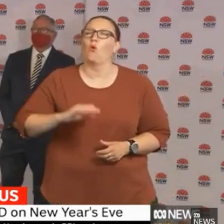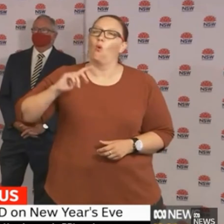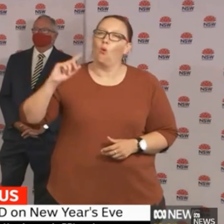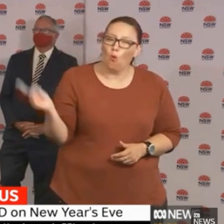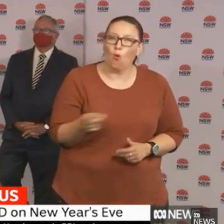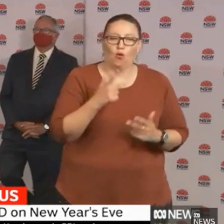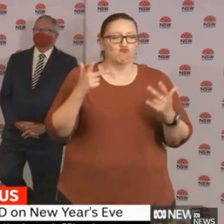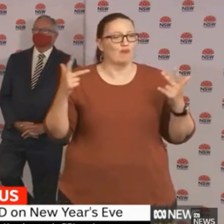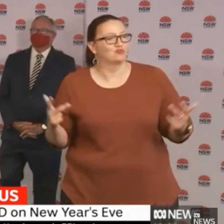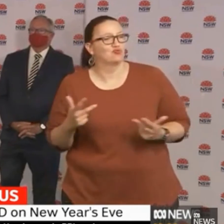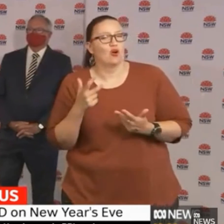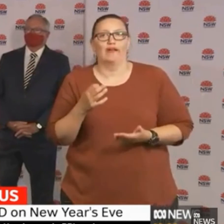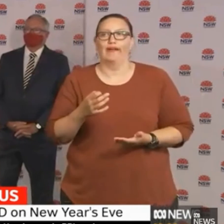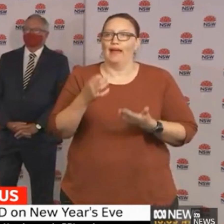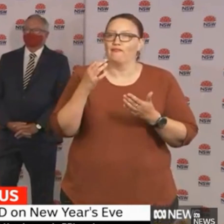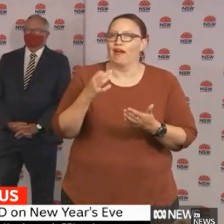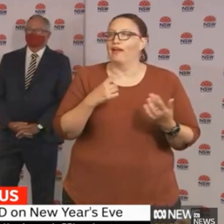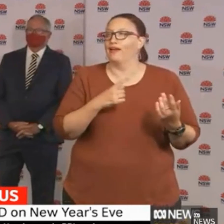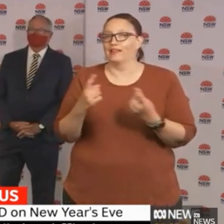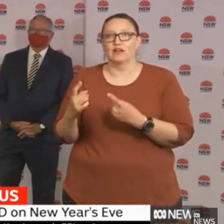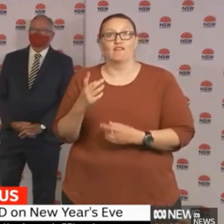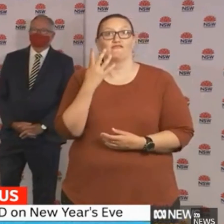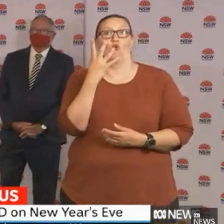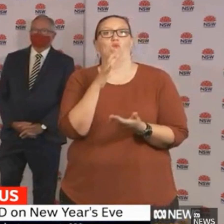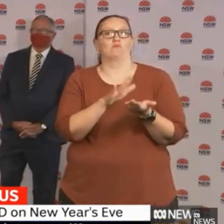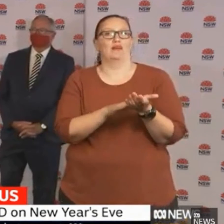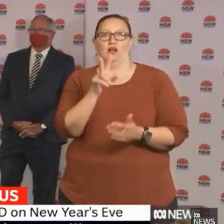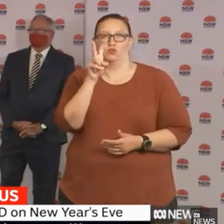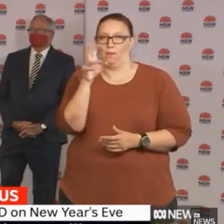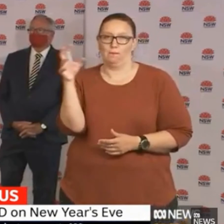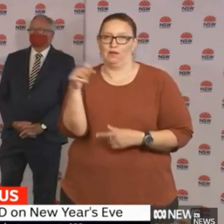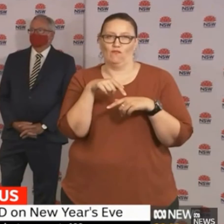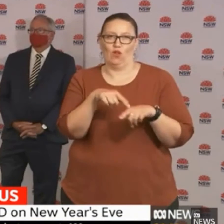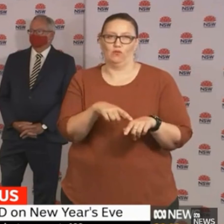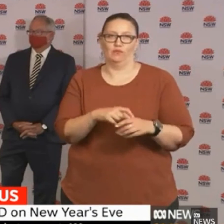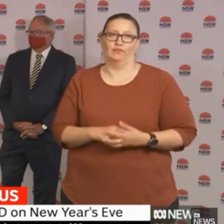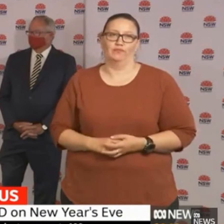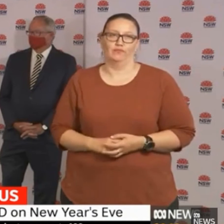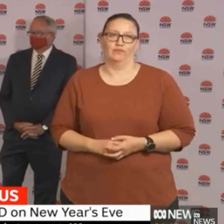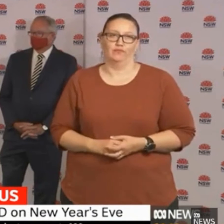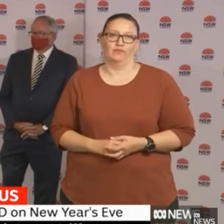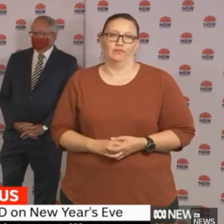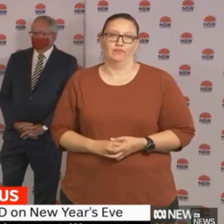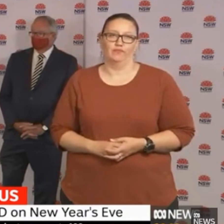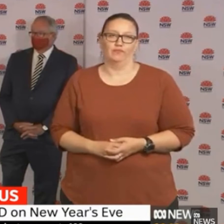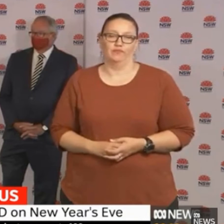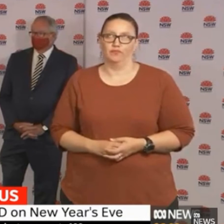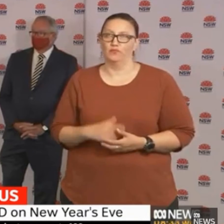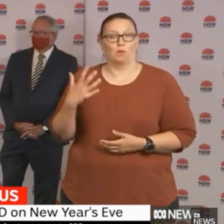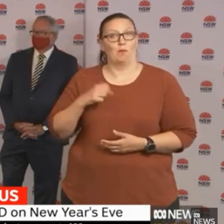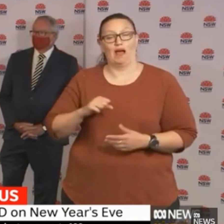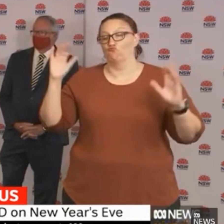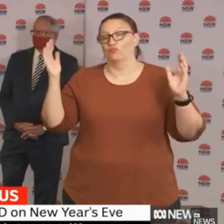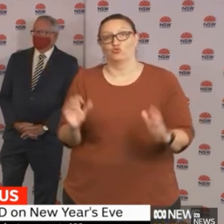When we first announced this, obviously that was different, but all hospitality venues will be subject to the 4 square metre rule in the